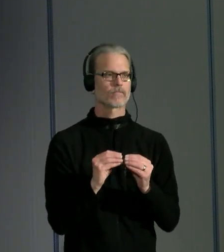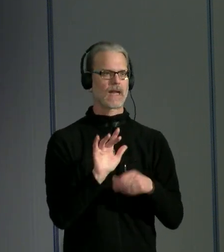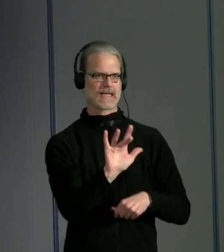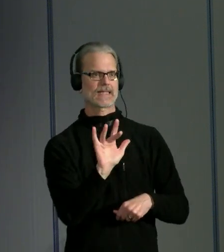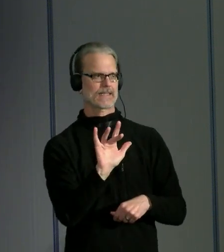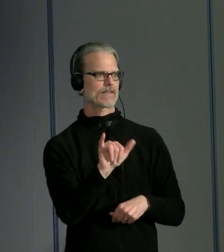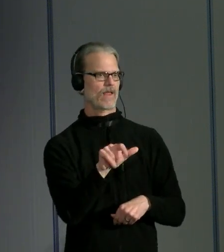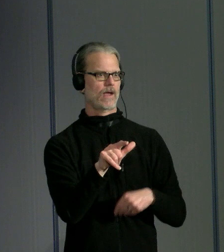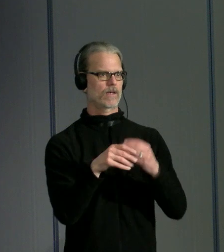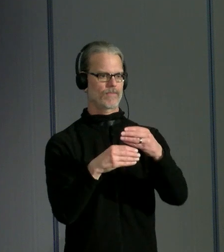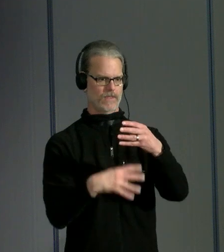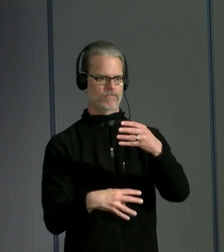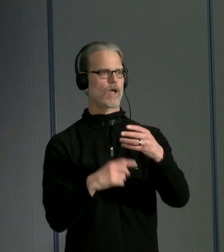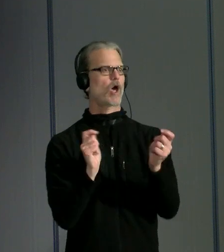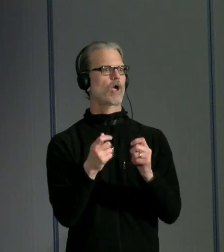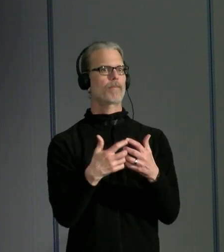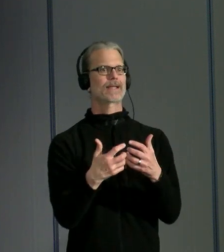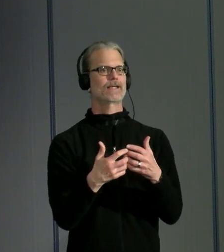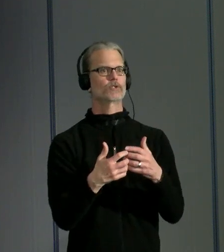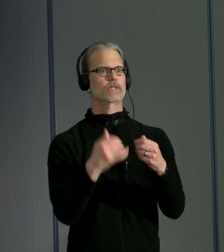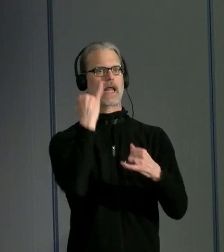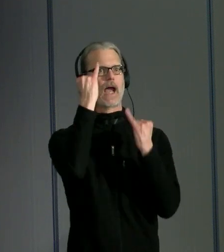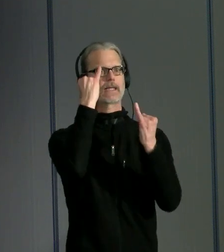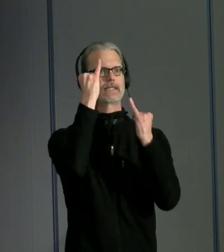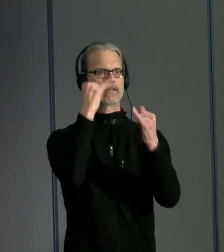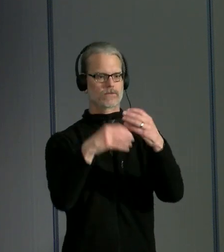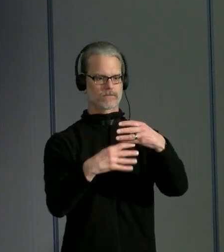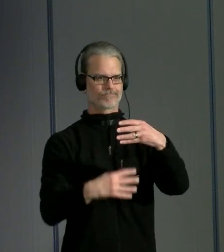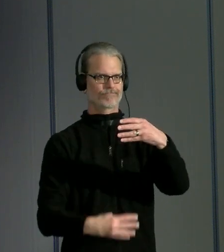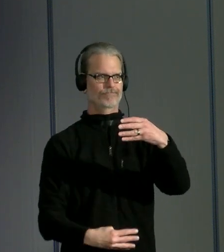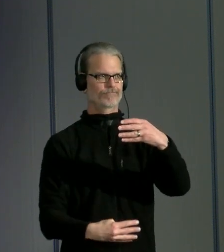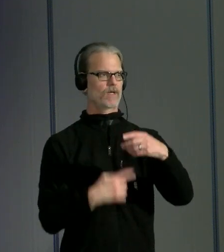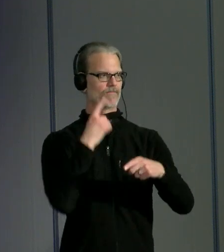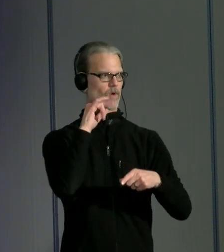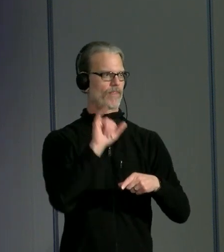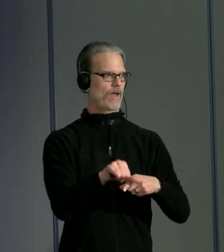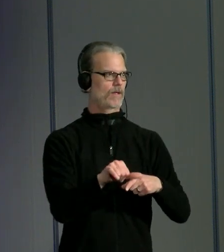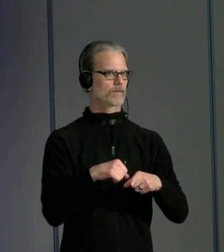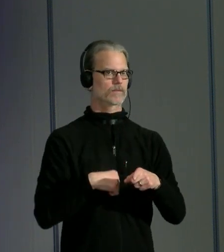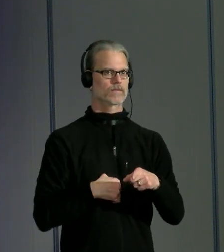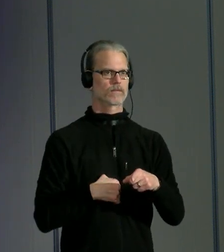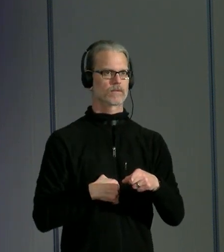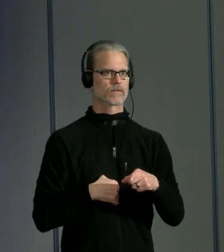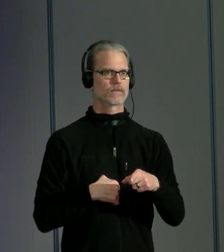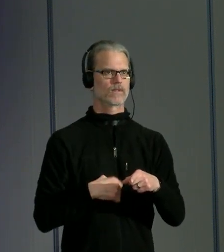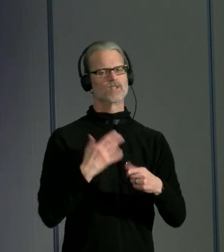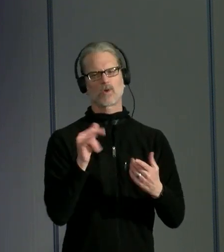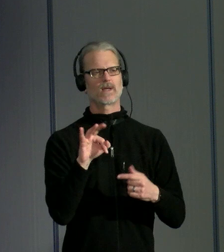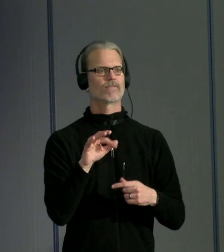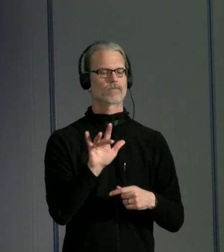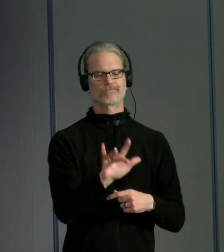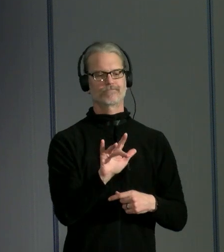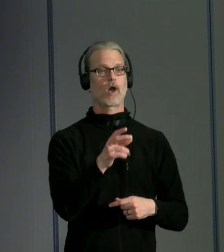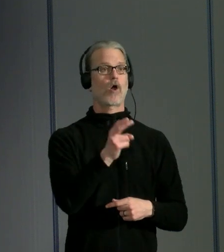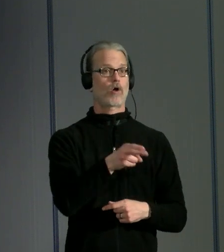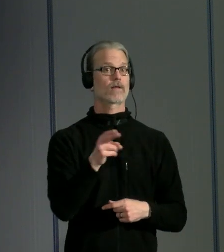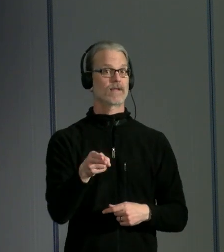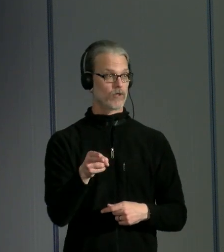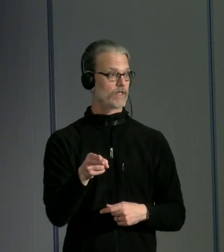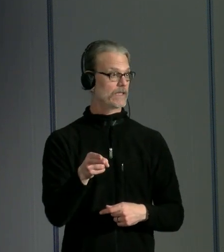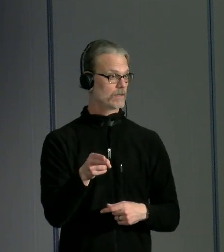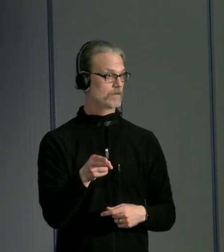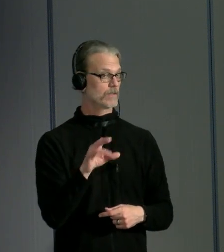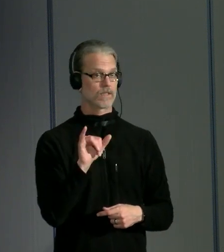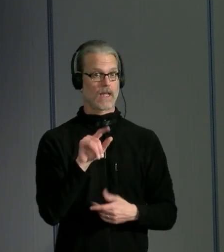and accommodation ideas will populate based on that limitation. So pretending we clicked into hard of hearing,